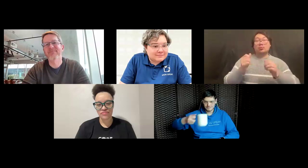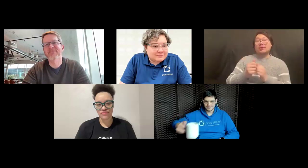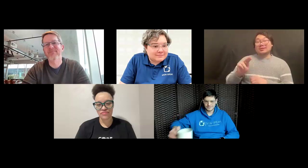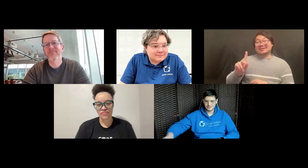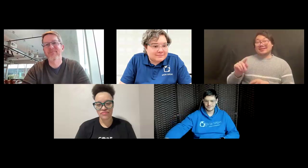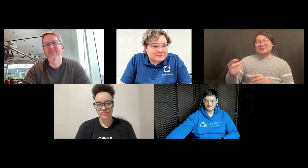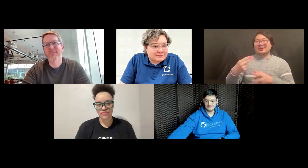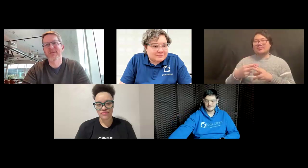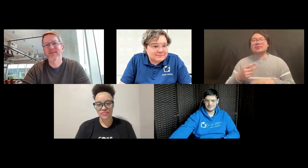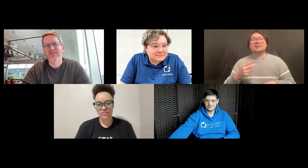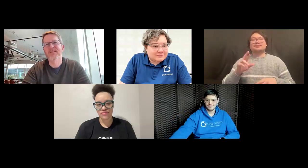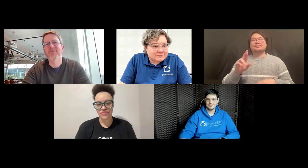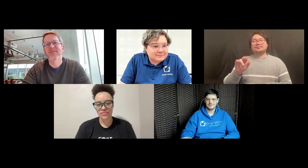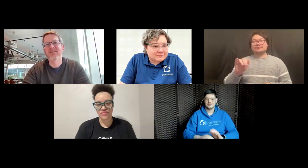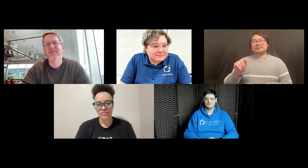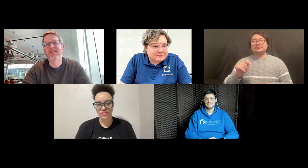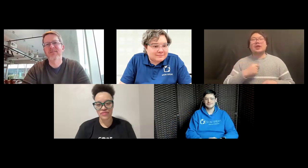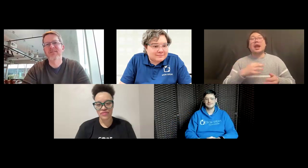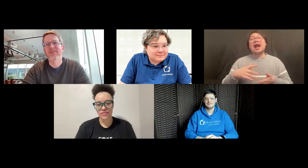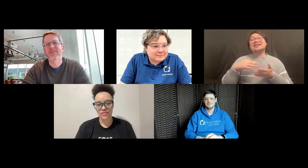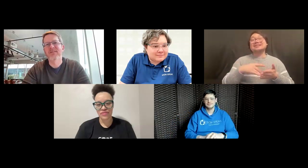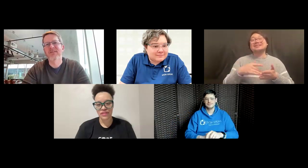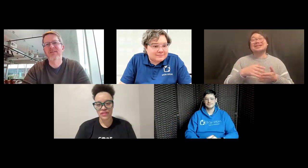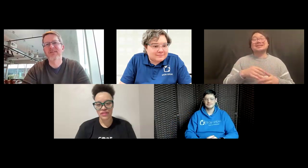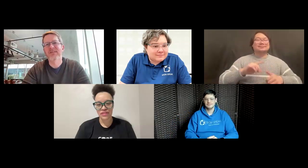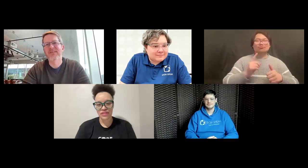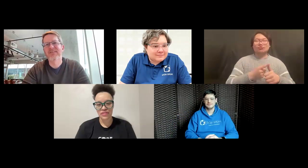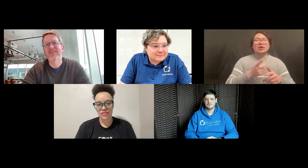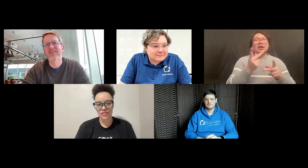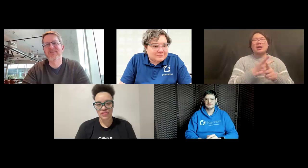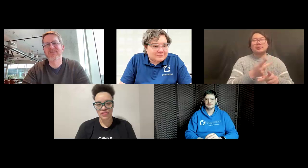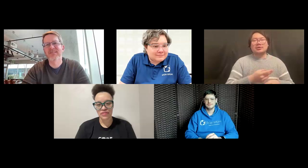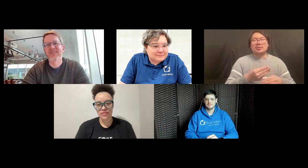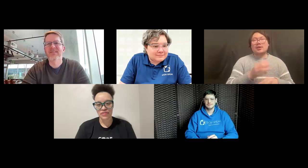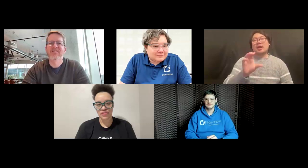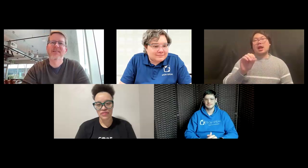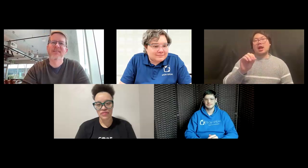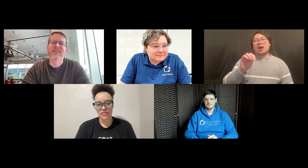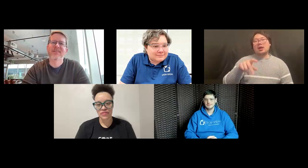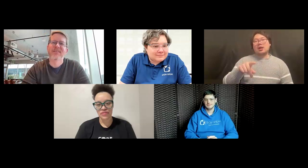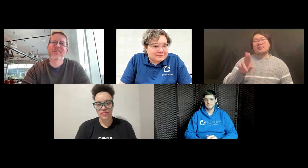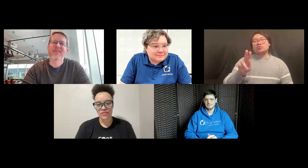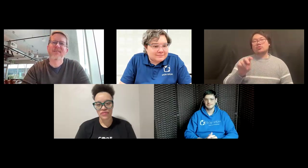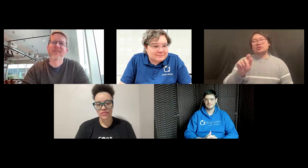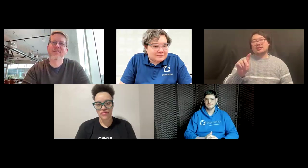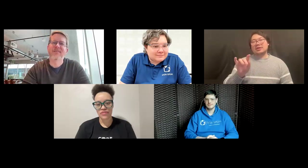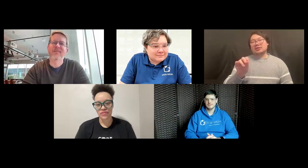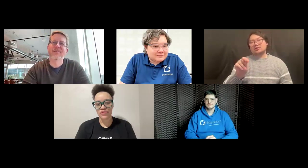So I went to school at NTID, as was previously mentioned, RIT, and I studied production